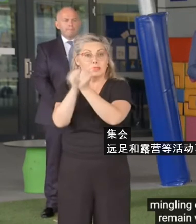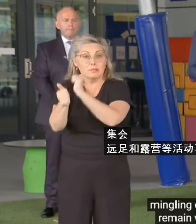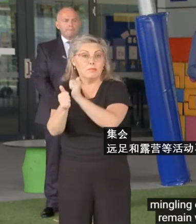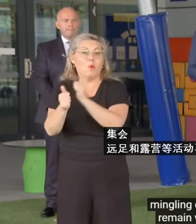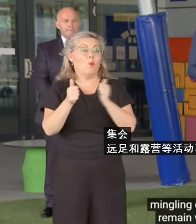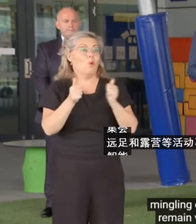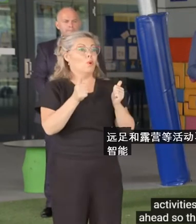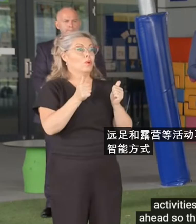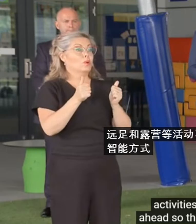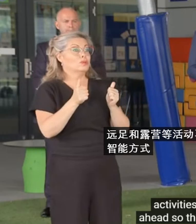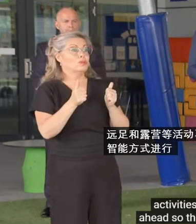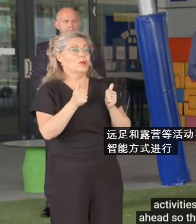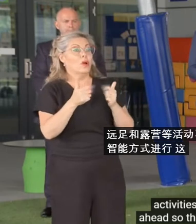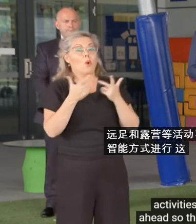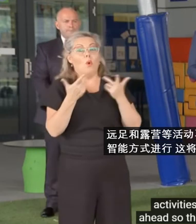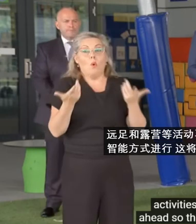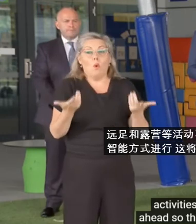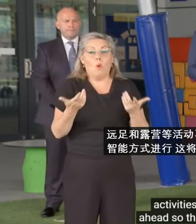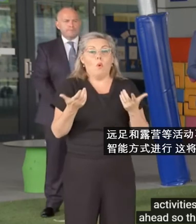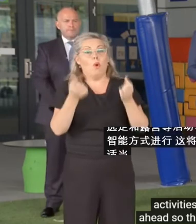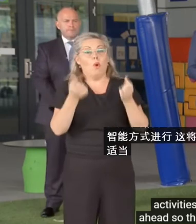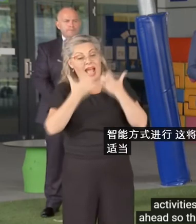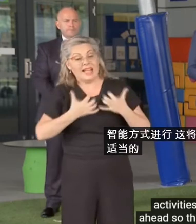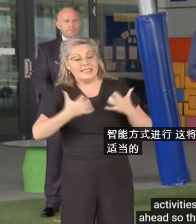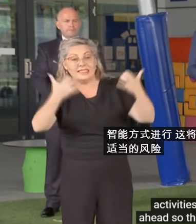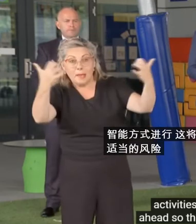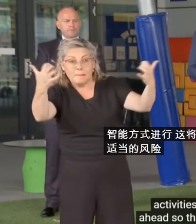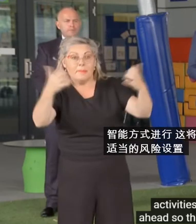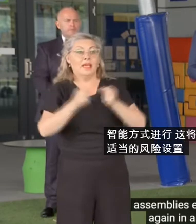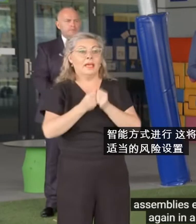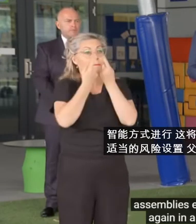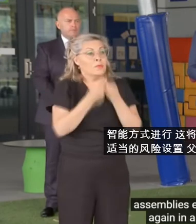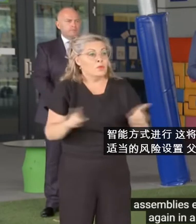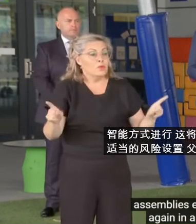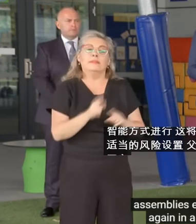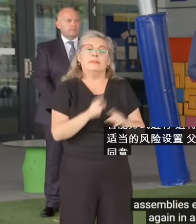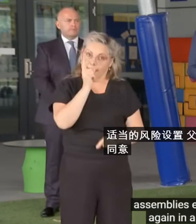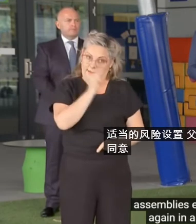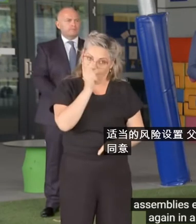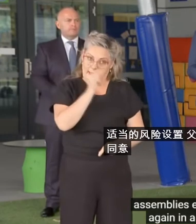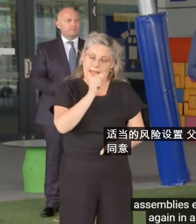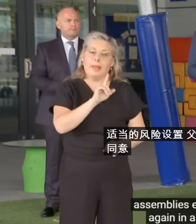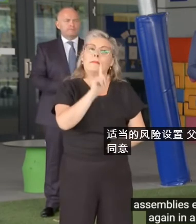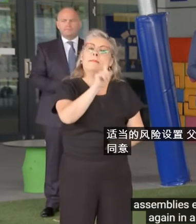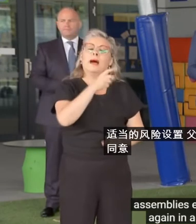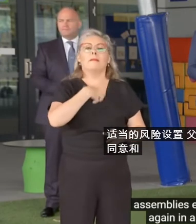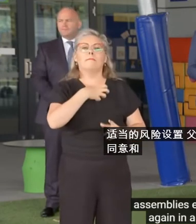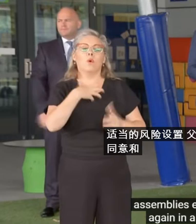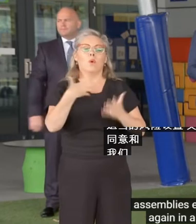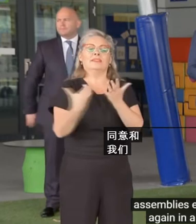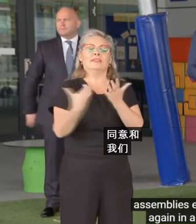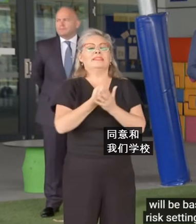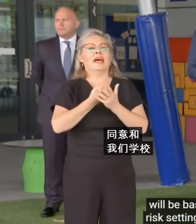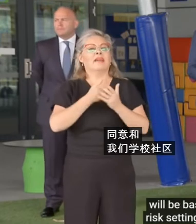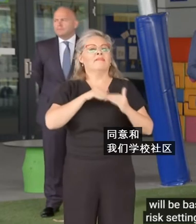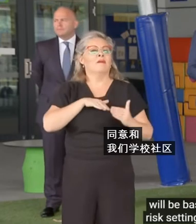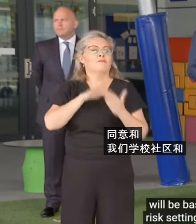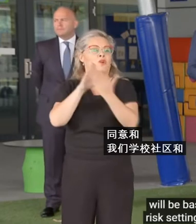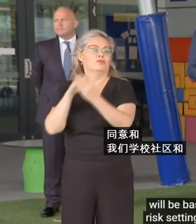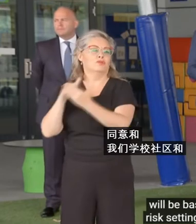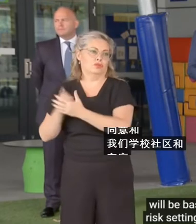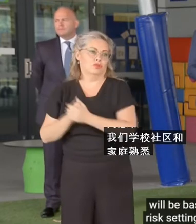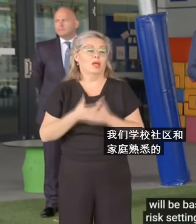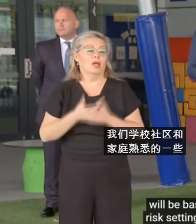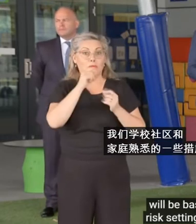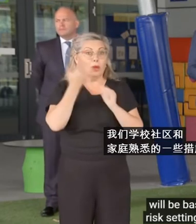camps. Again, in a COVID smart way, it will be based on appropriate risk settings, parental consent and some of the measures again that our school